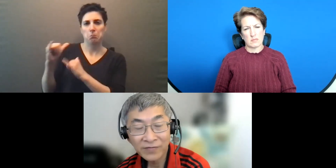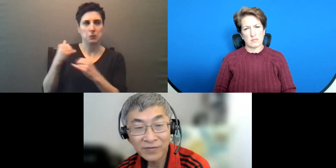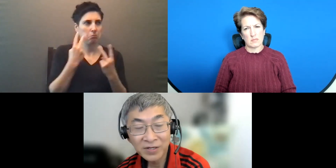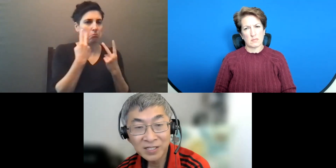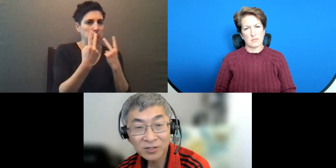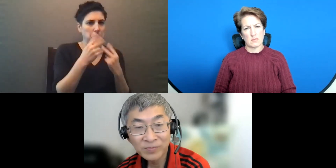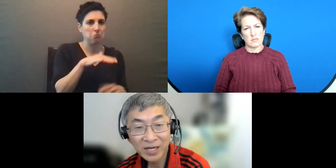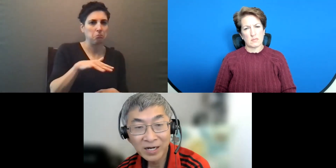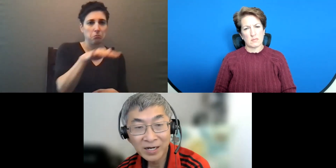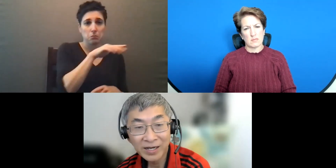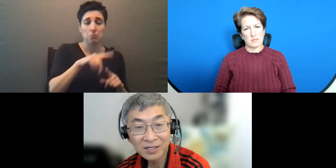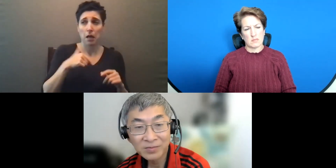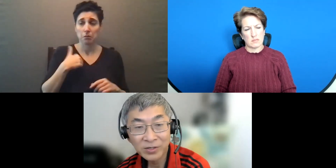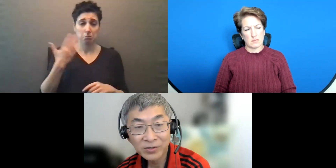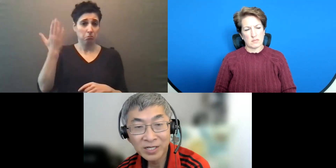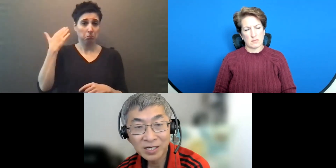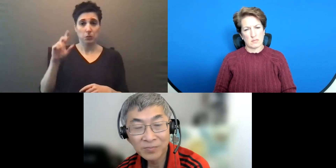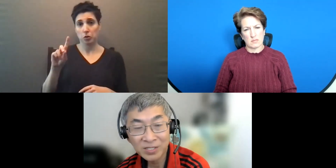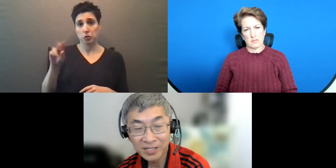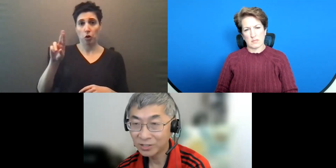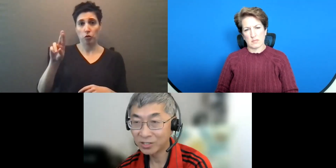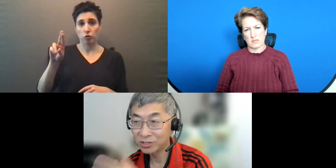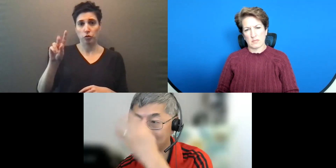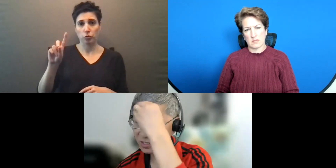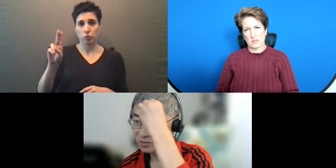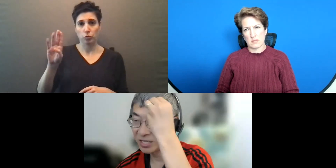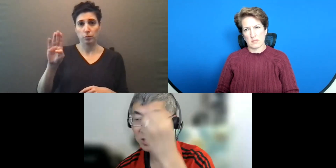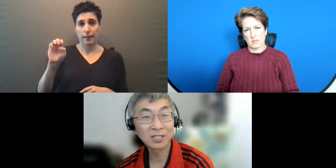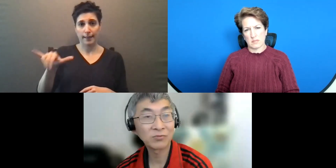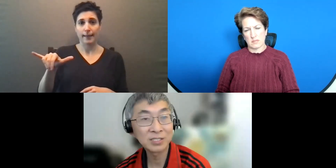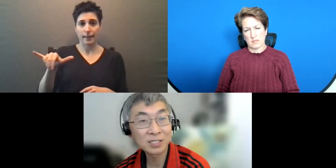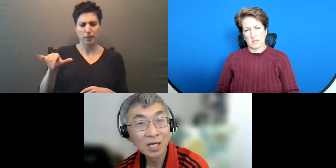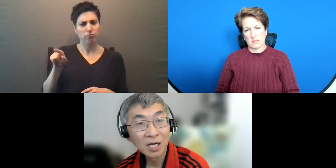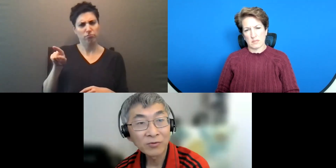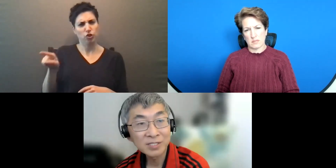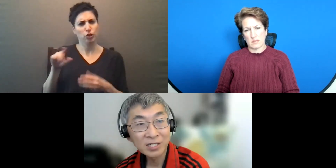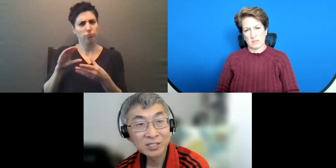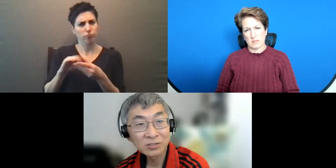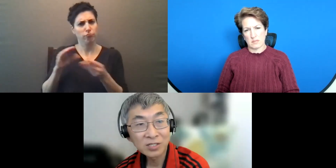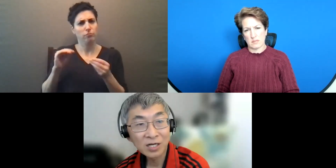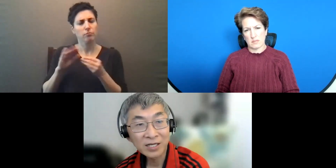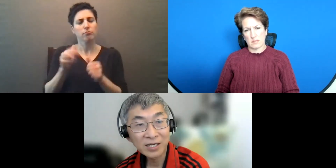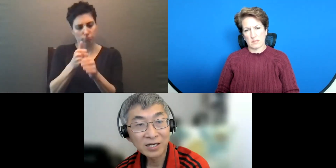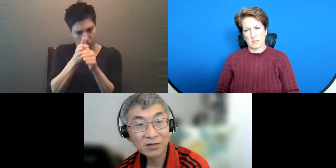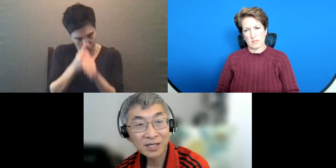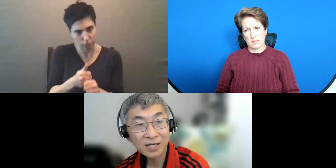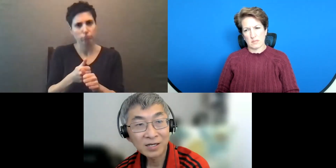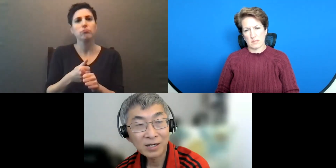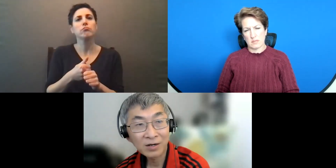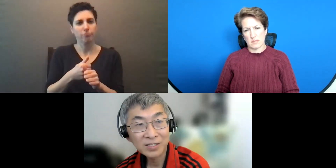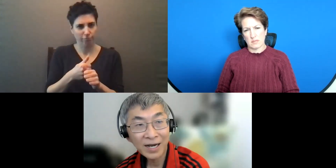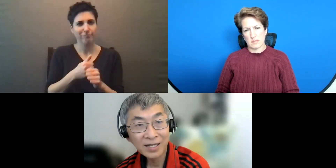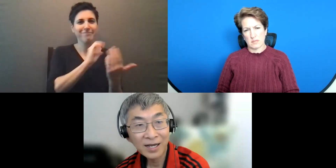Dr. Vinita Dubey earlier during her presentation, she also mentioned that we still need to adhere all